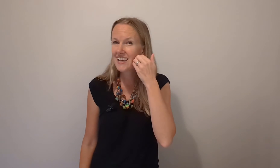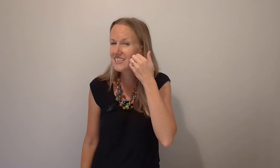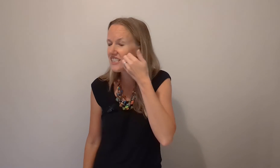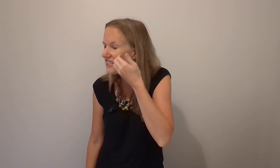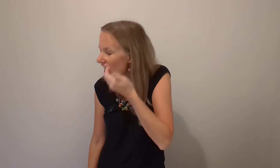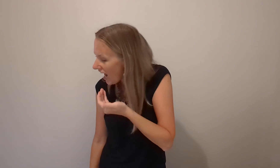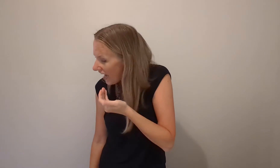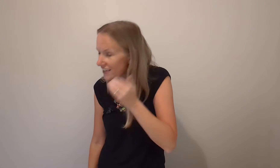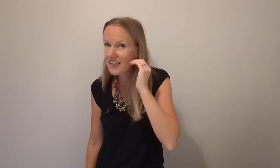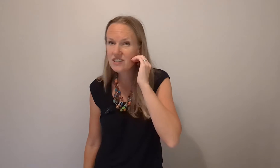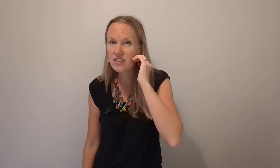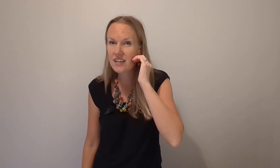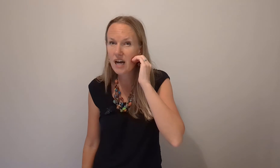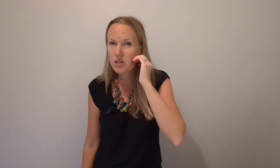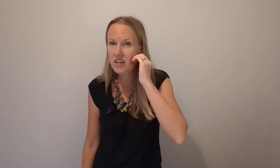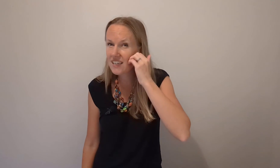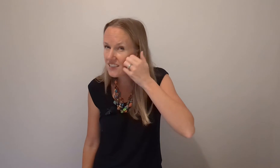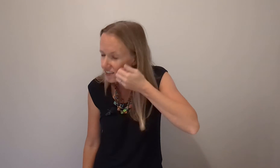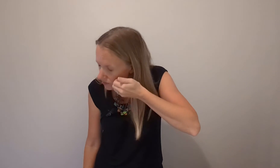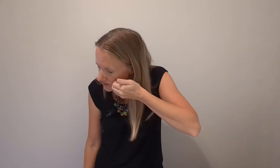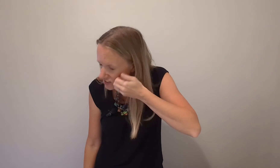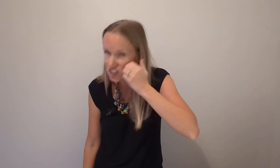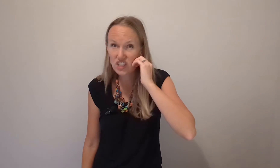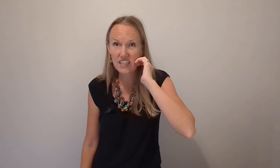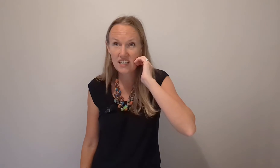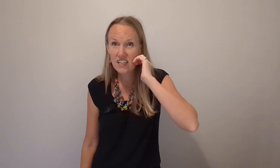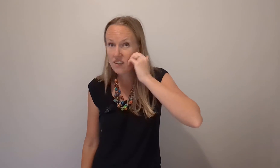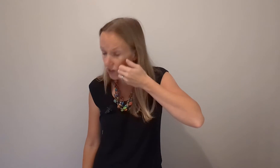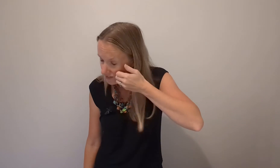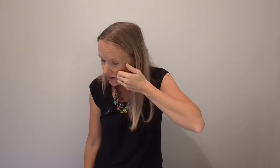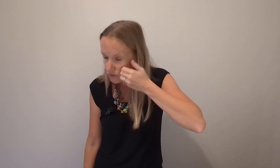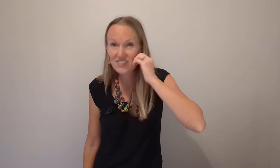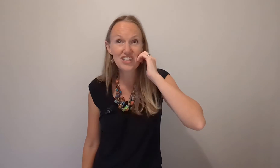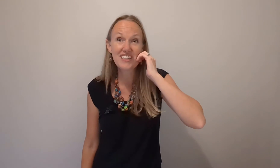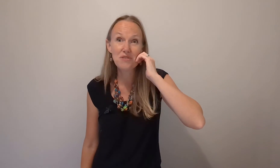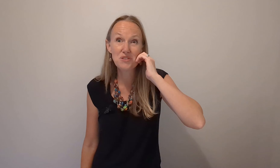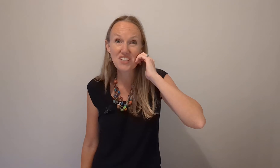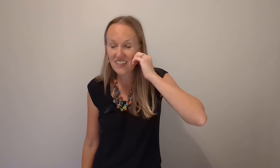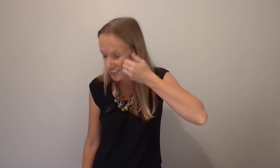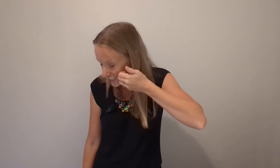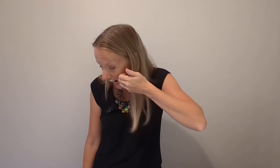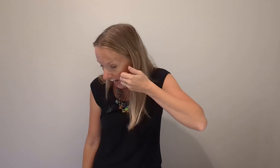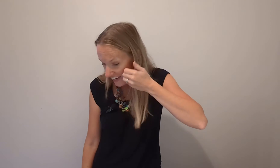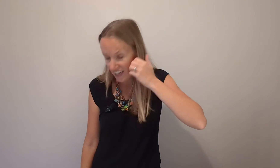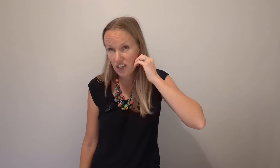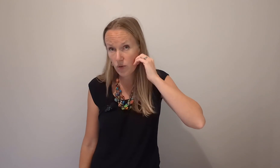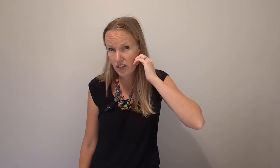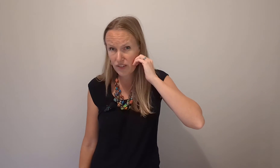get shy, okay? So you're going to cup your hand here and almost turn it. Well, not almost turn it. You do turn it. Shy, okay? And you want your